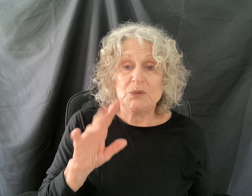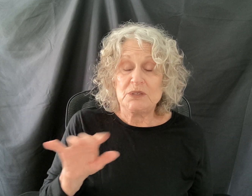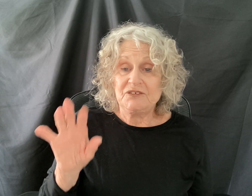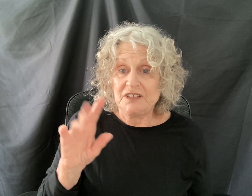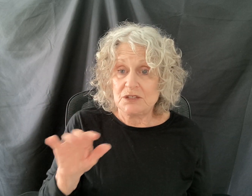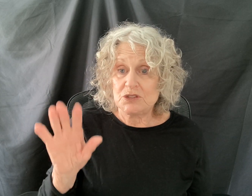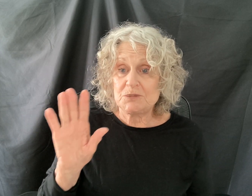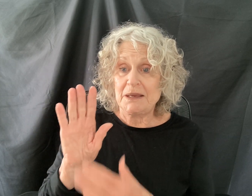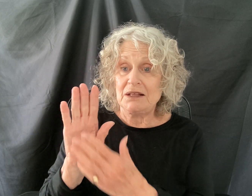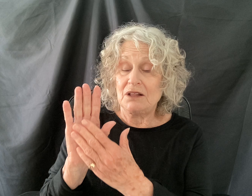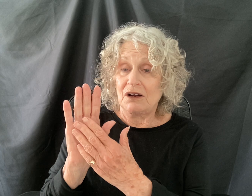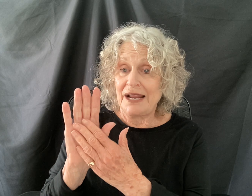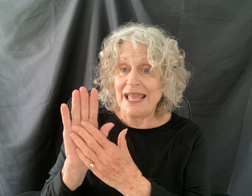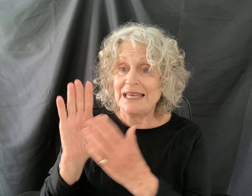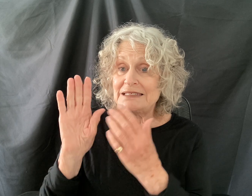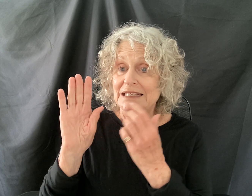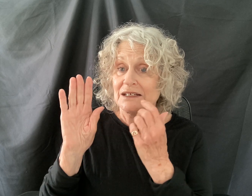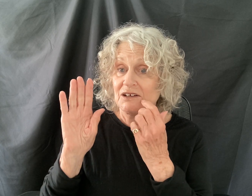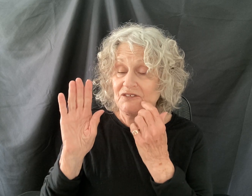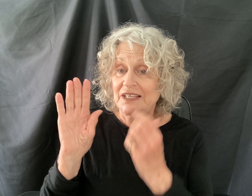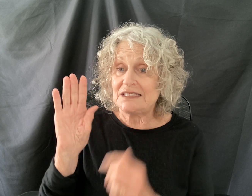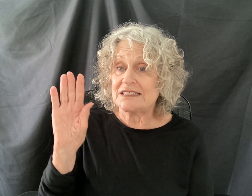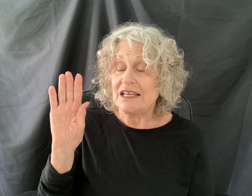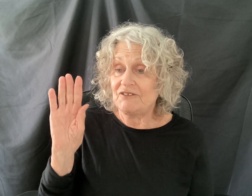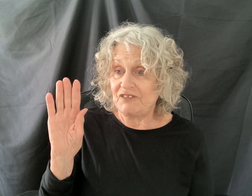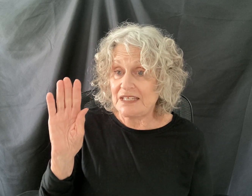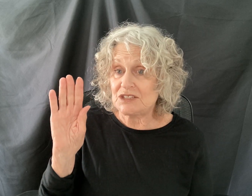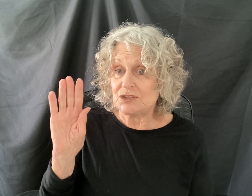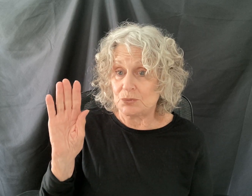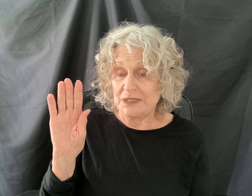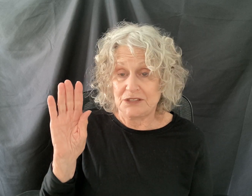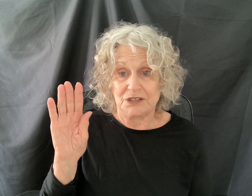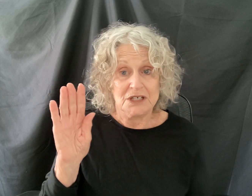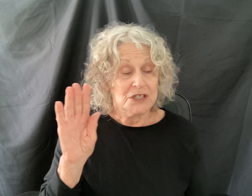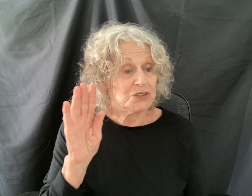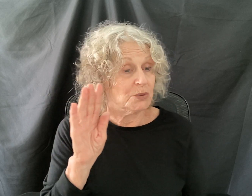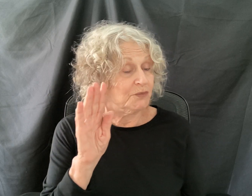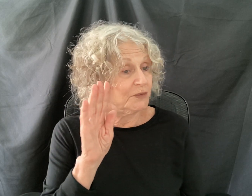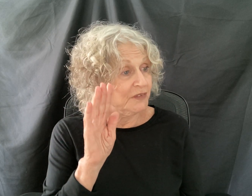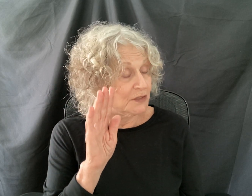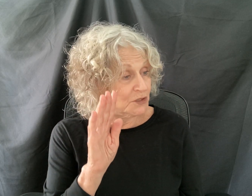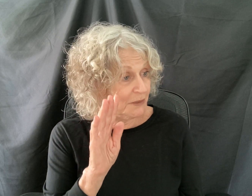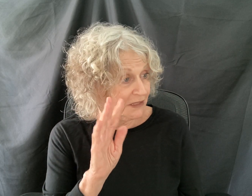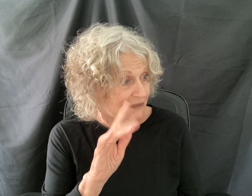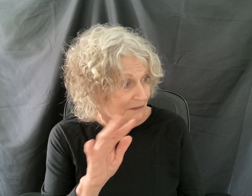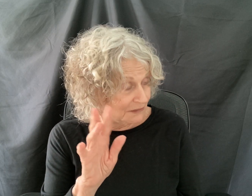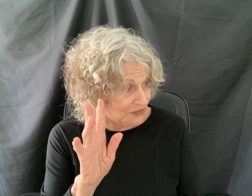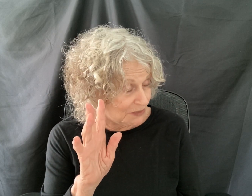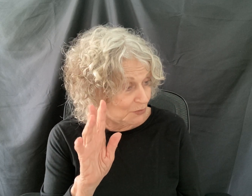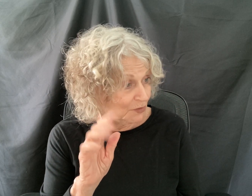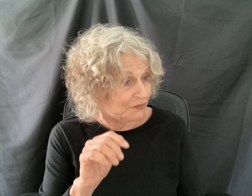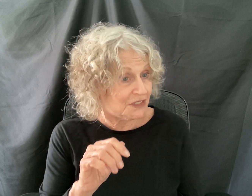we fingerspell, our hand and our face the reader. So if we're fingerspelling to someone over